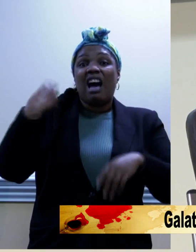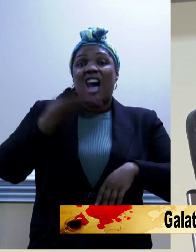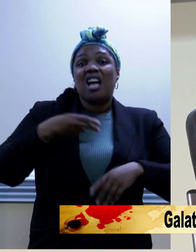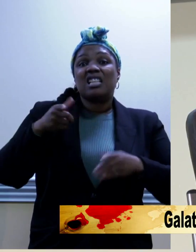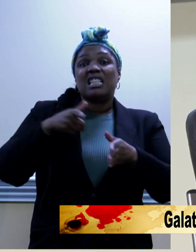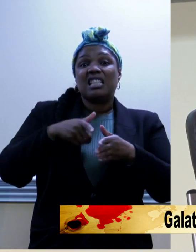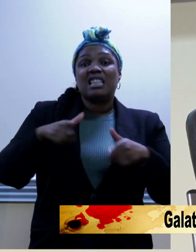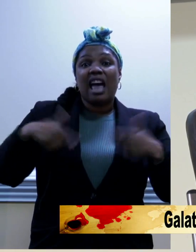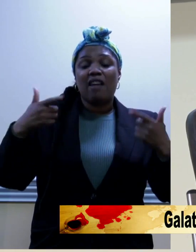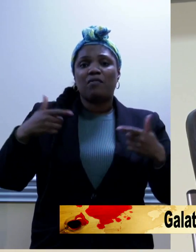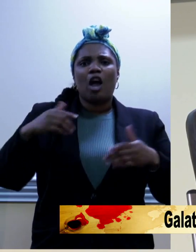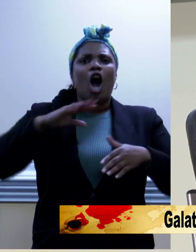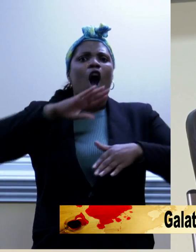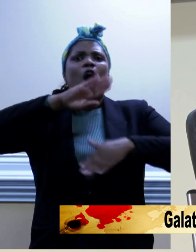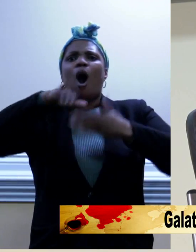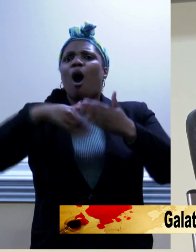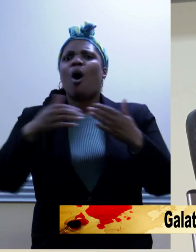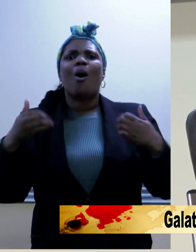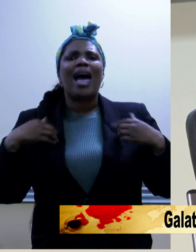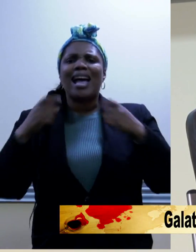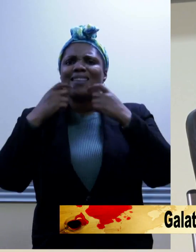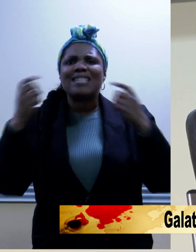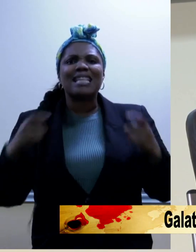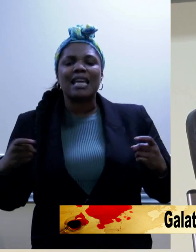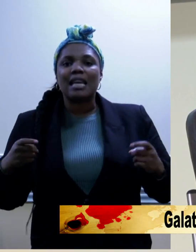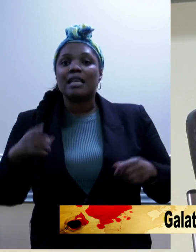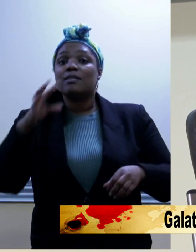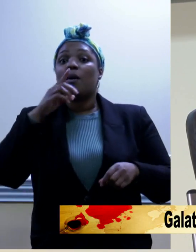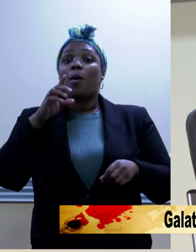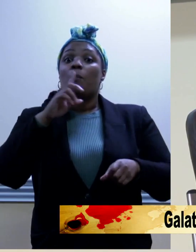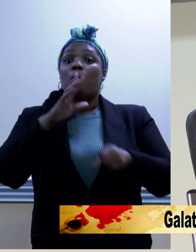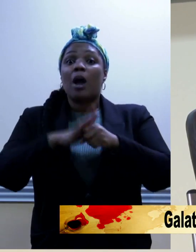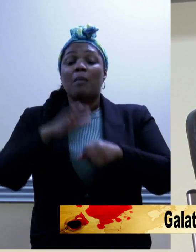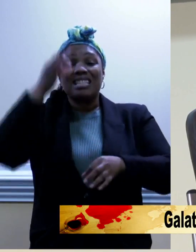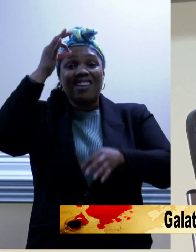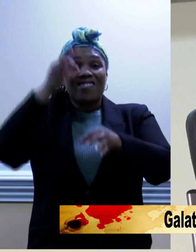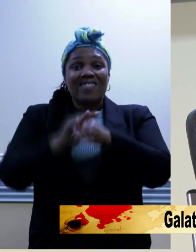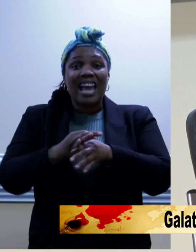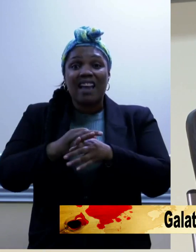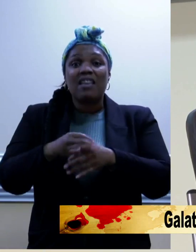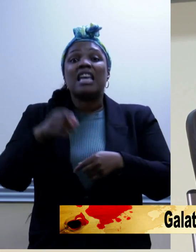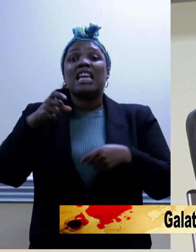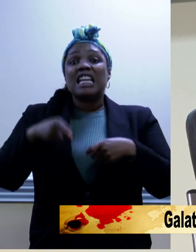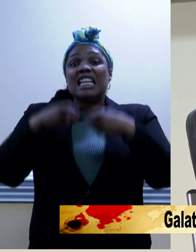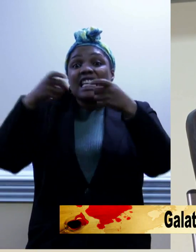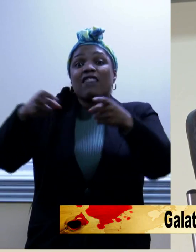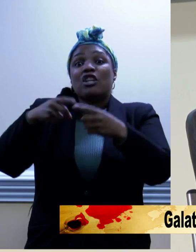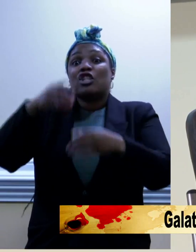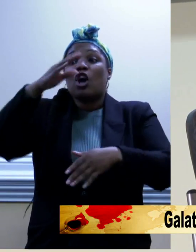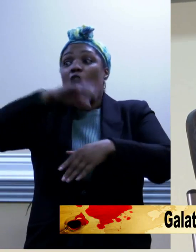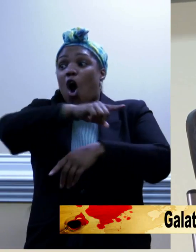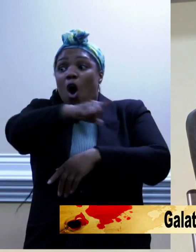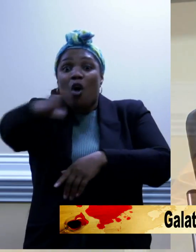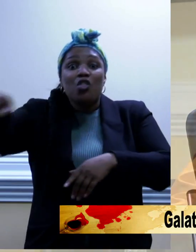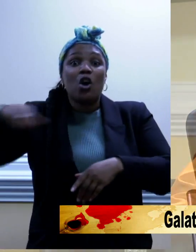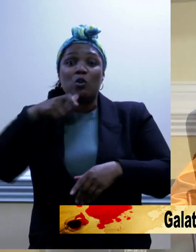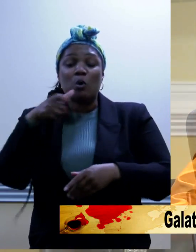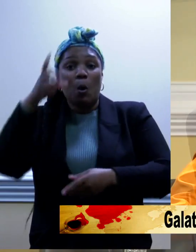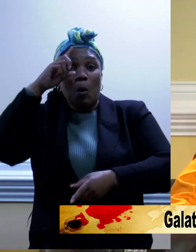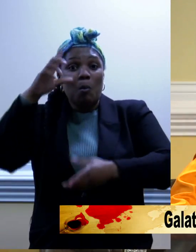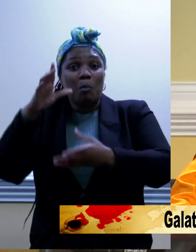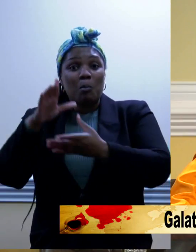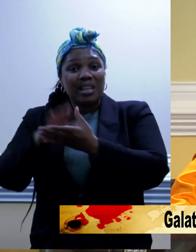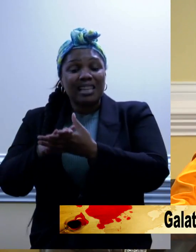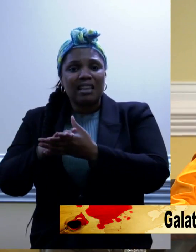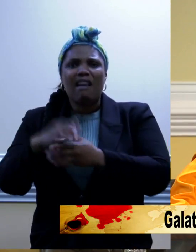sin. Uh-huh. That the promise by faith of Jesus Christ might be given to them that believe. So, everybody done sinned. So, that means everybody